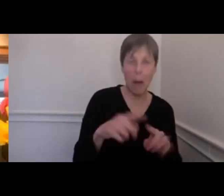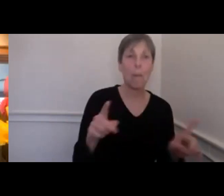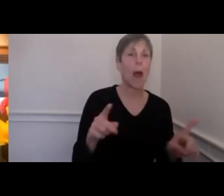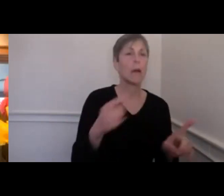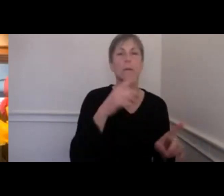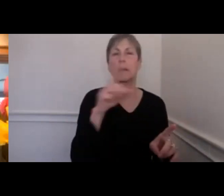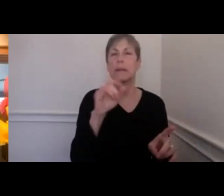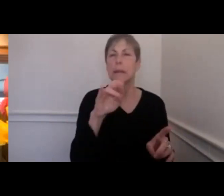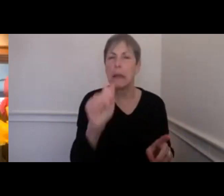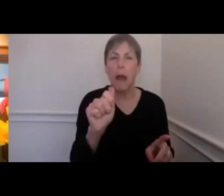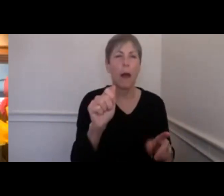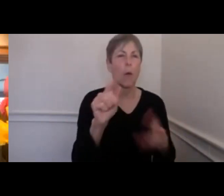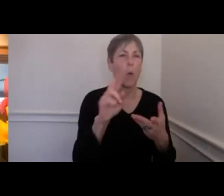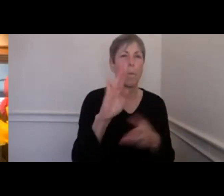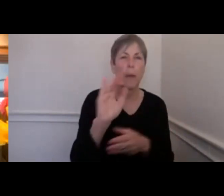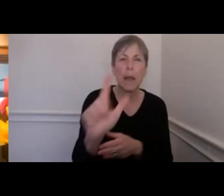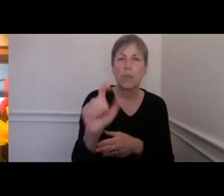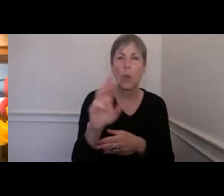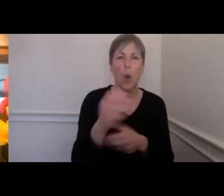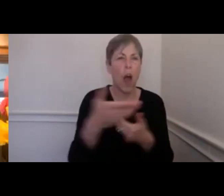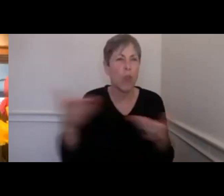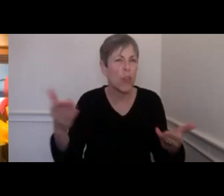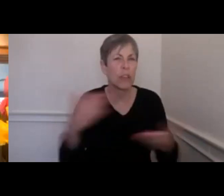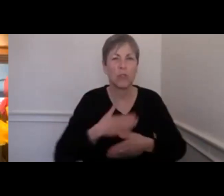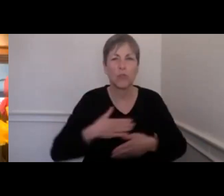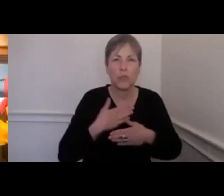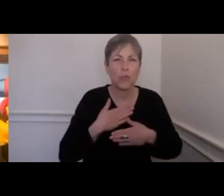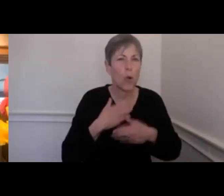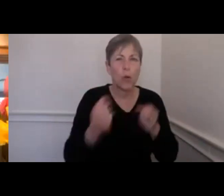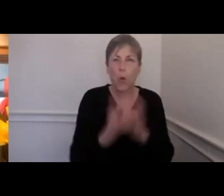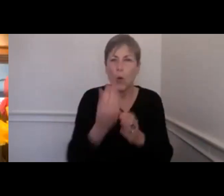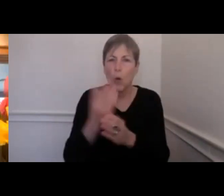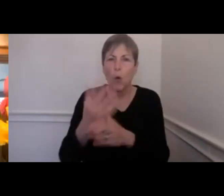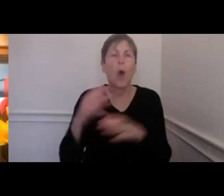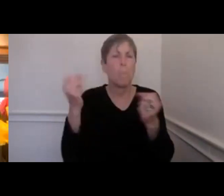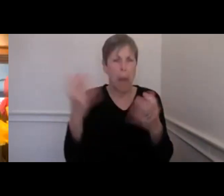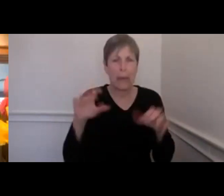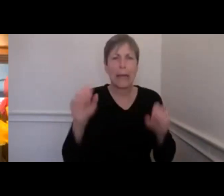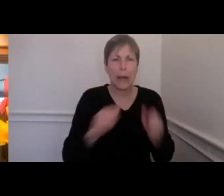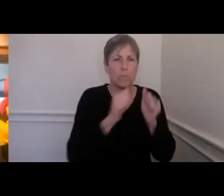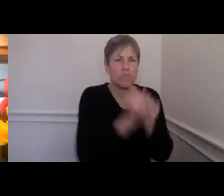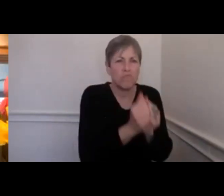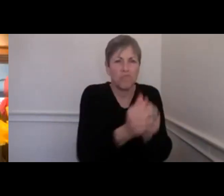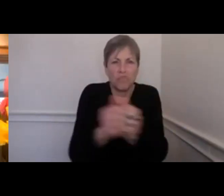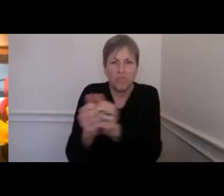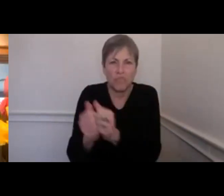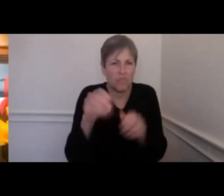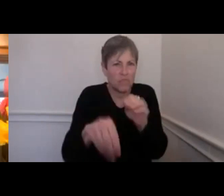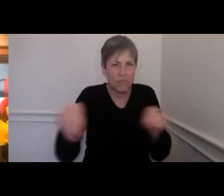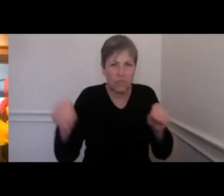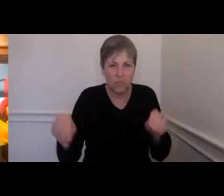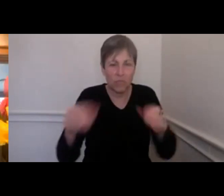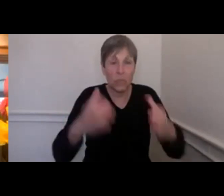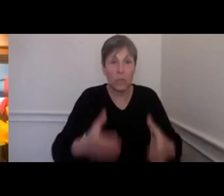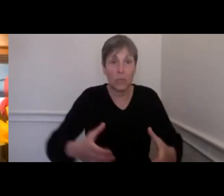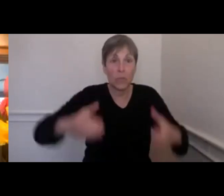if you love to eat them with your eyes as well as with your mouth in the basil department. And containers, awesome. We'll talk more